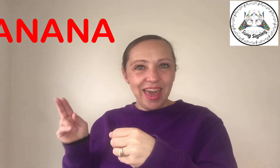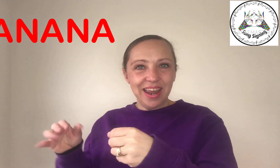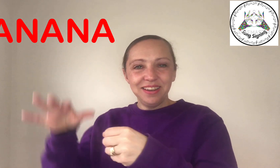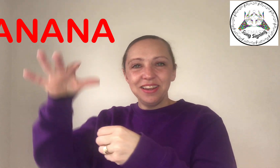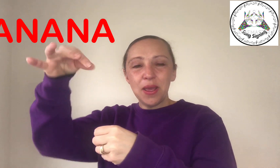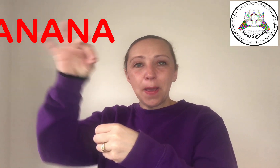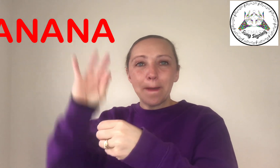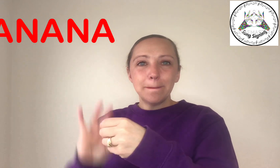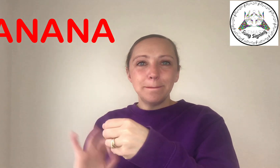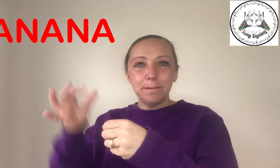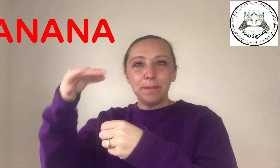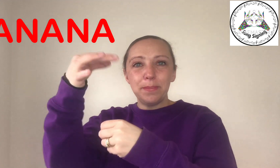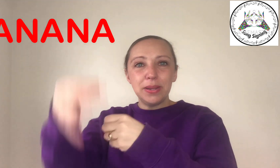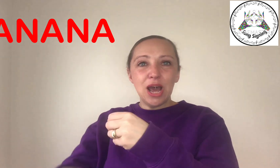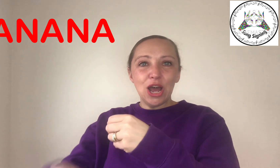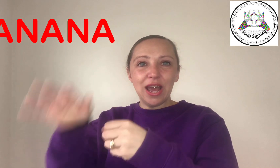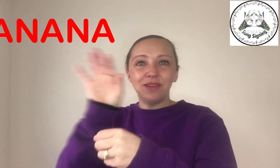Again, banana.